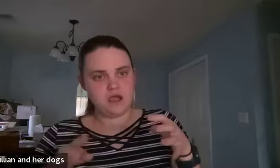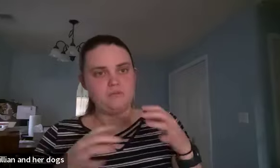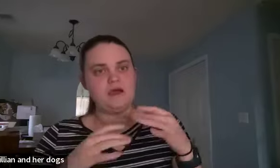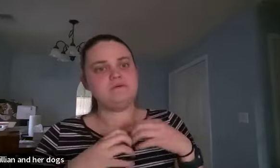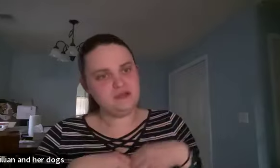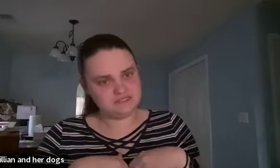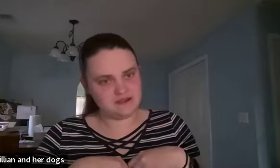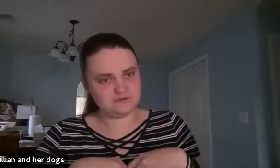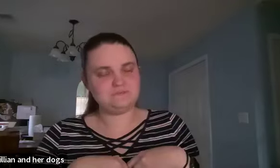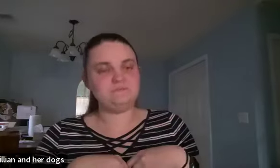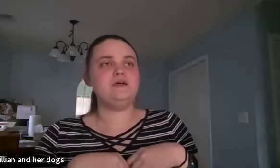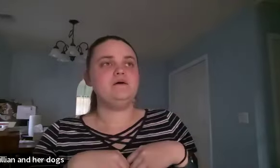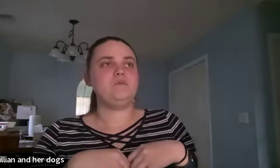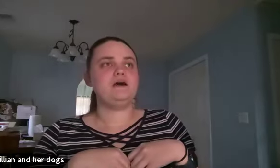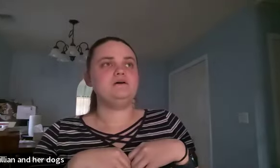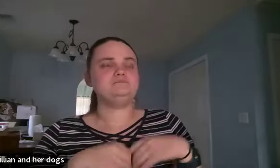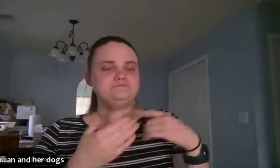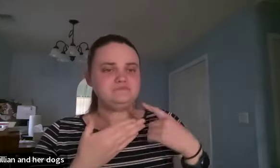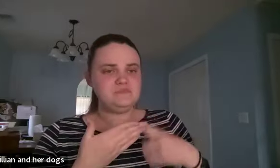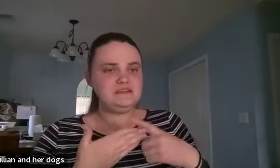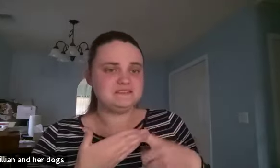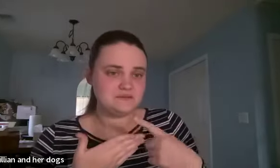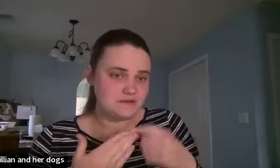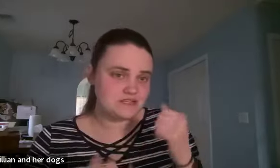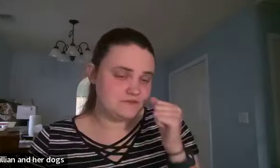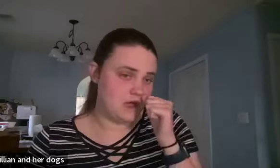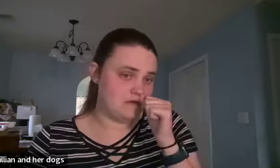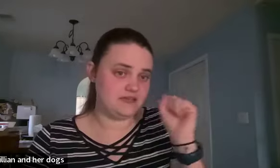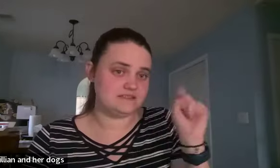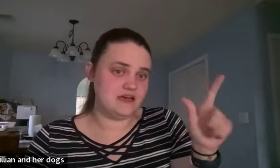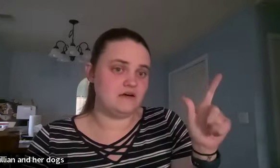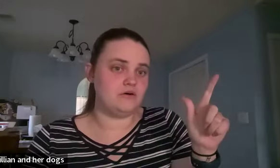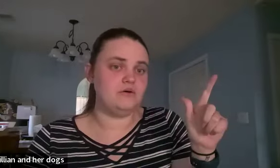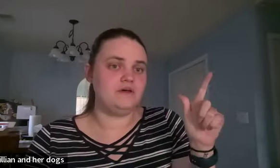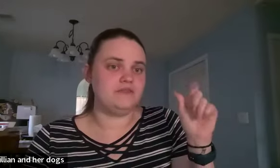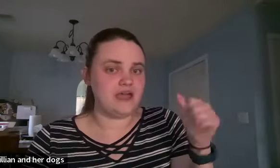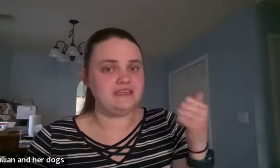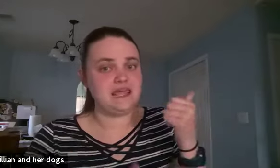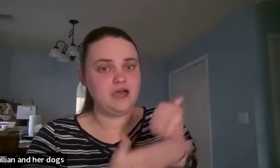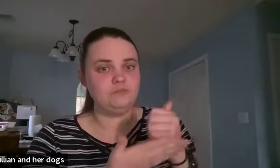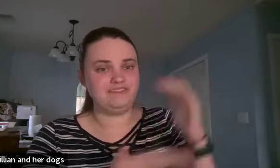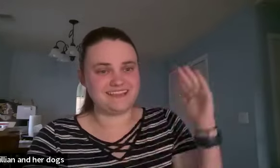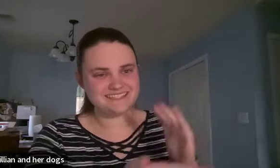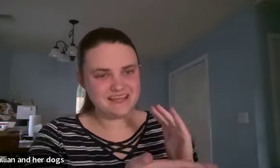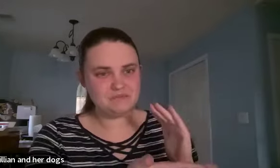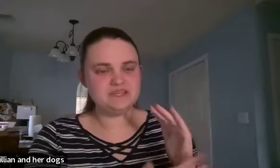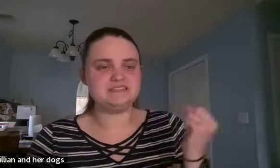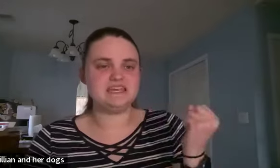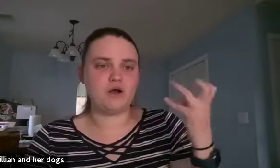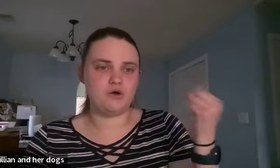cry and will have the meltdowns. Well, sometimes if you have ASL, that can help lessen that because they can